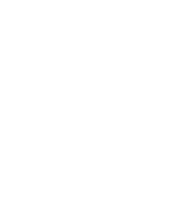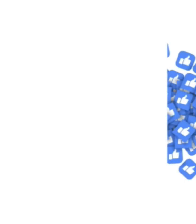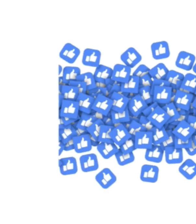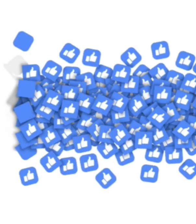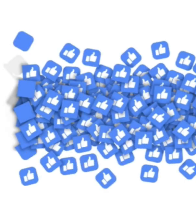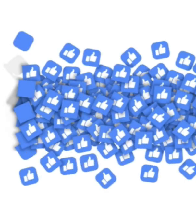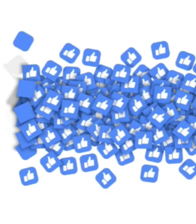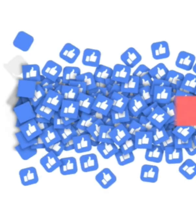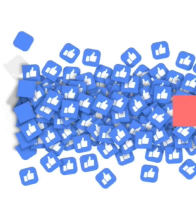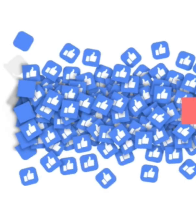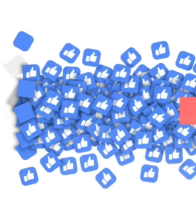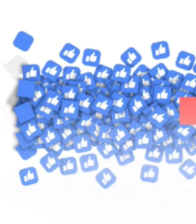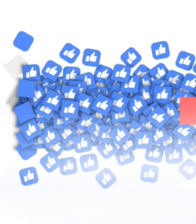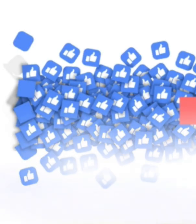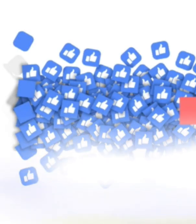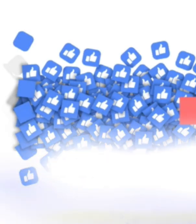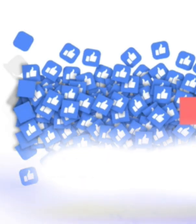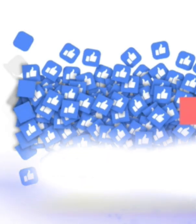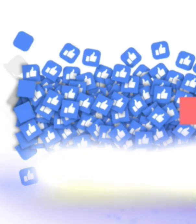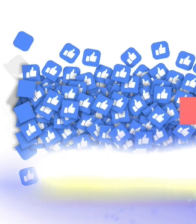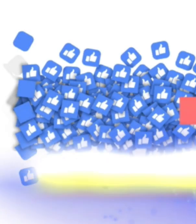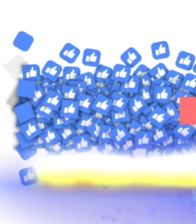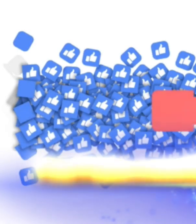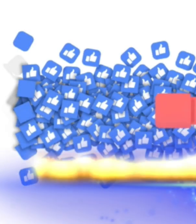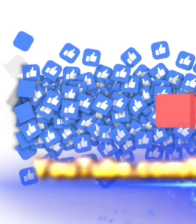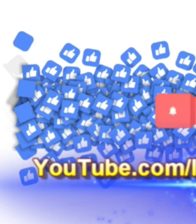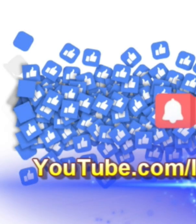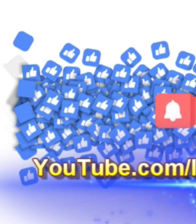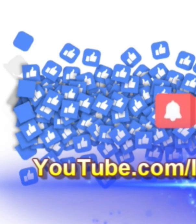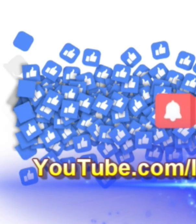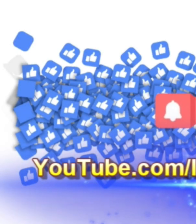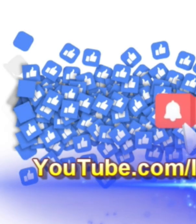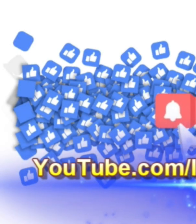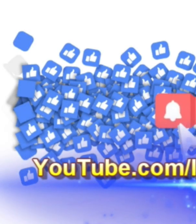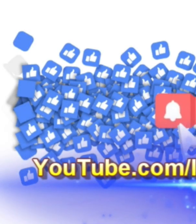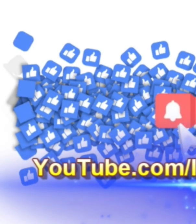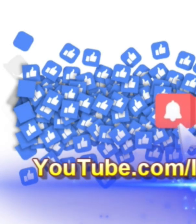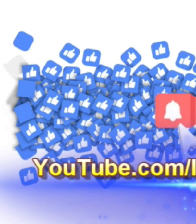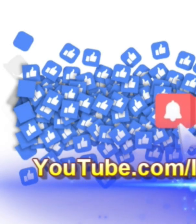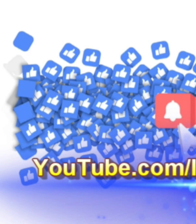Thanks for watching, and if you haven't already, please consider subscribing